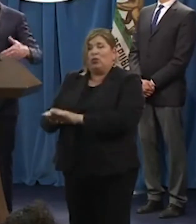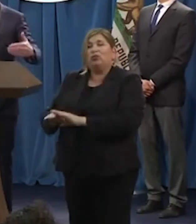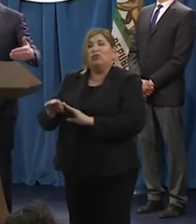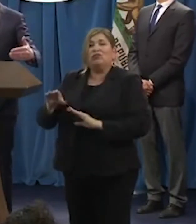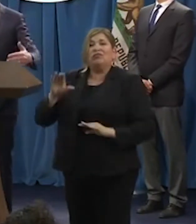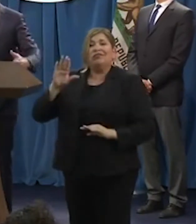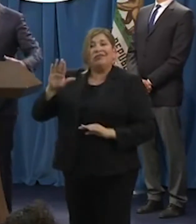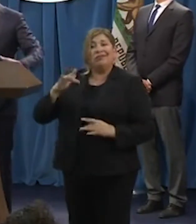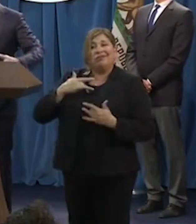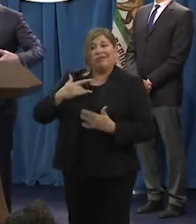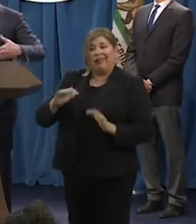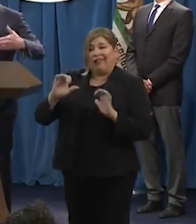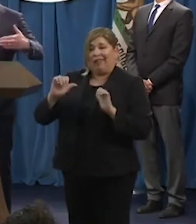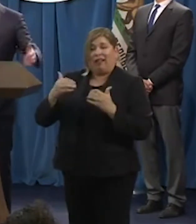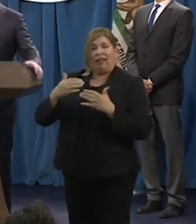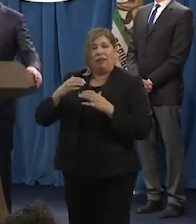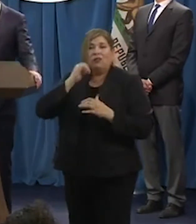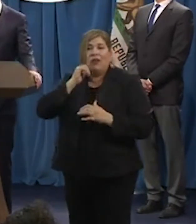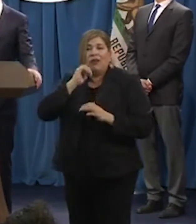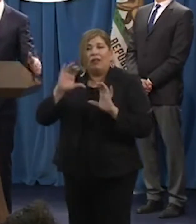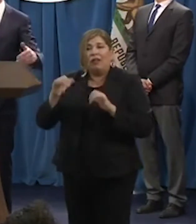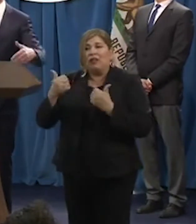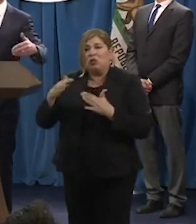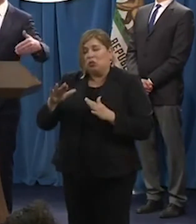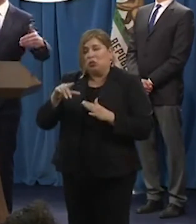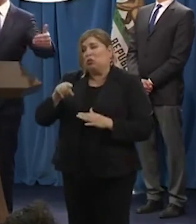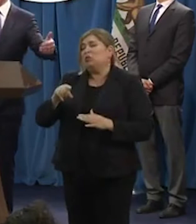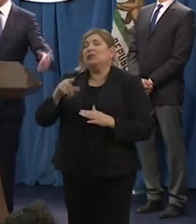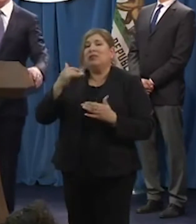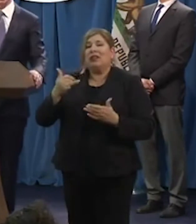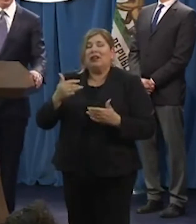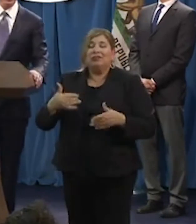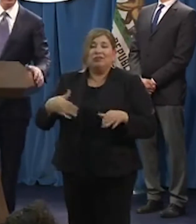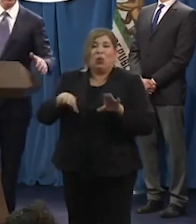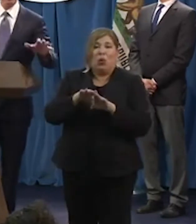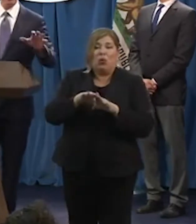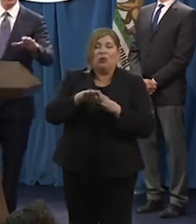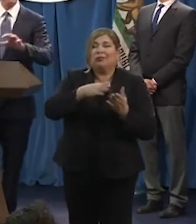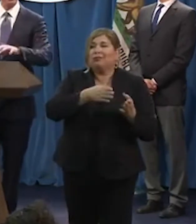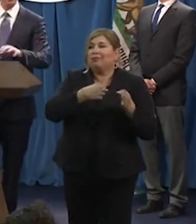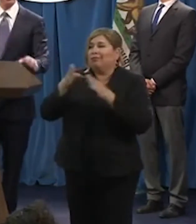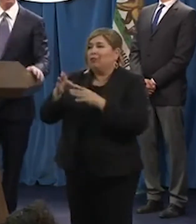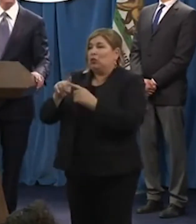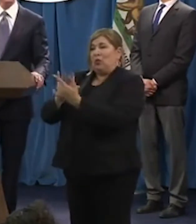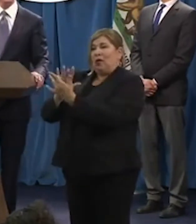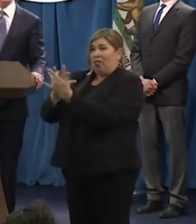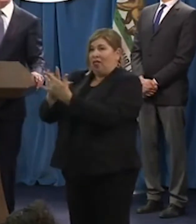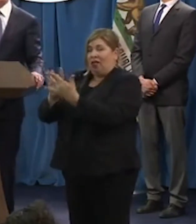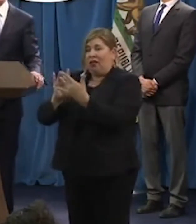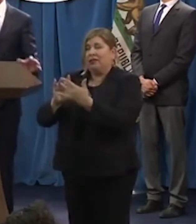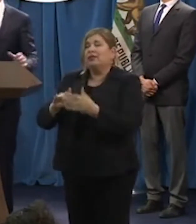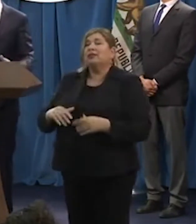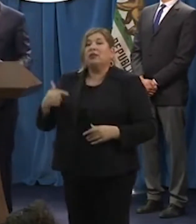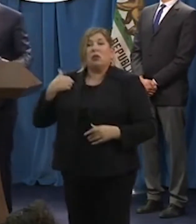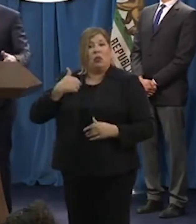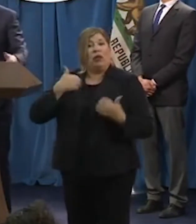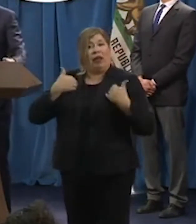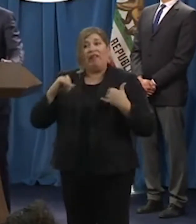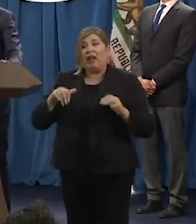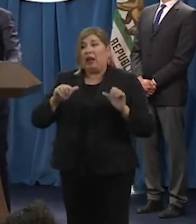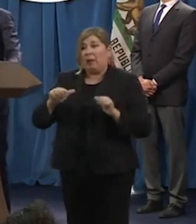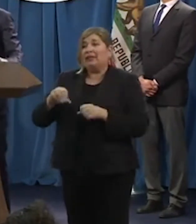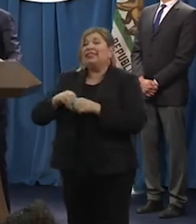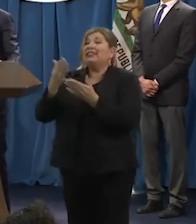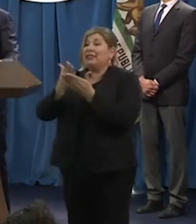traditional classrooms and have turned online. We, as you know, have that capacity in